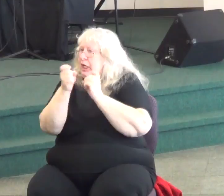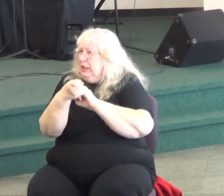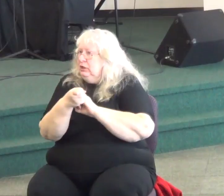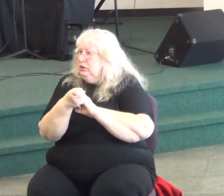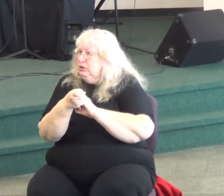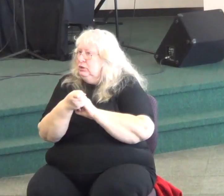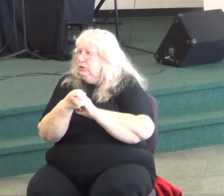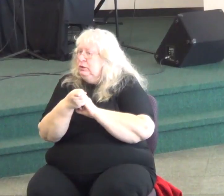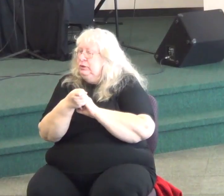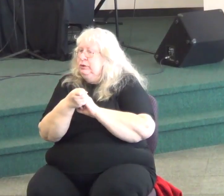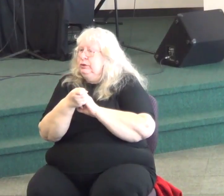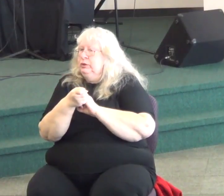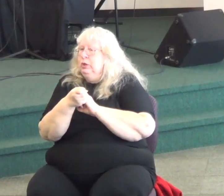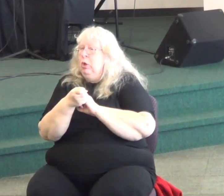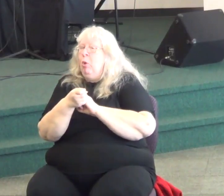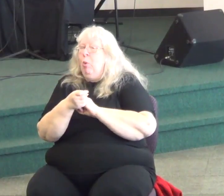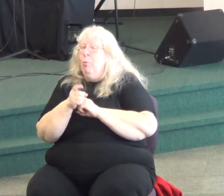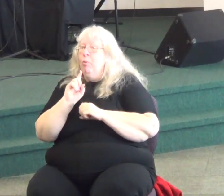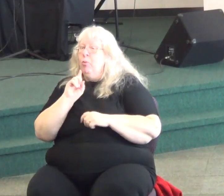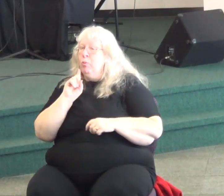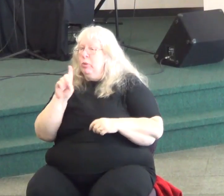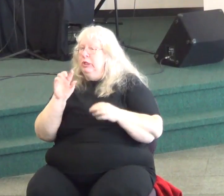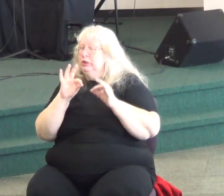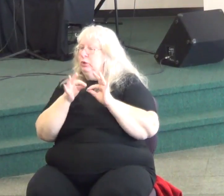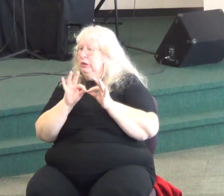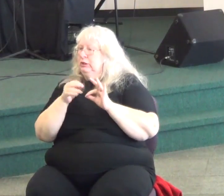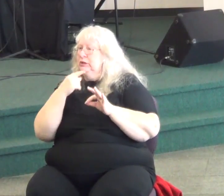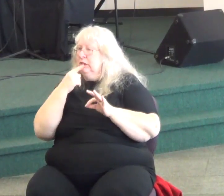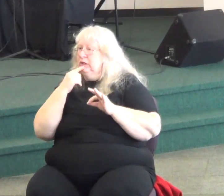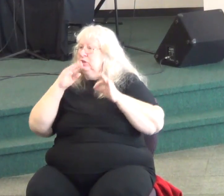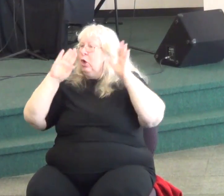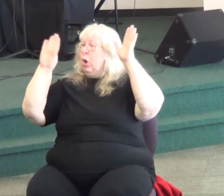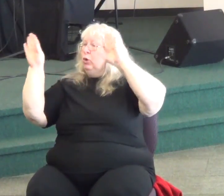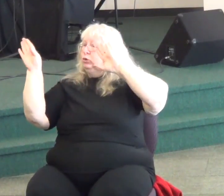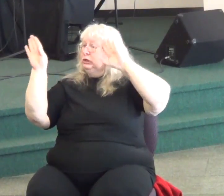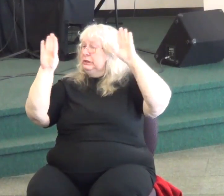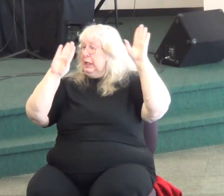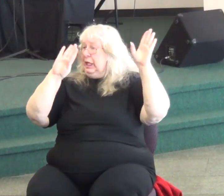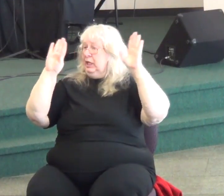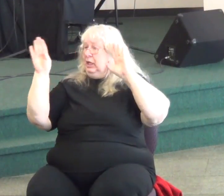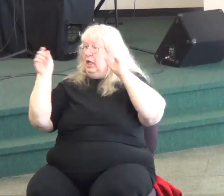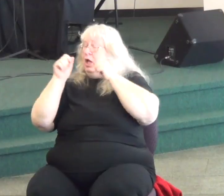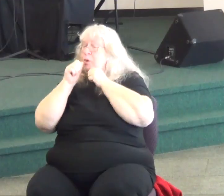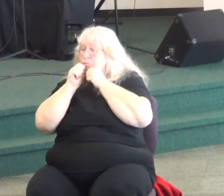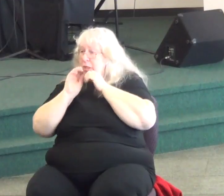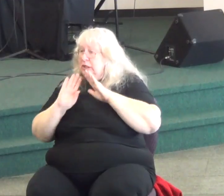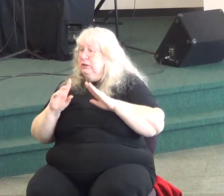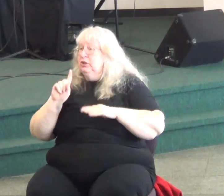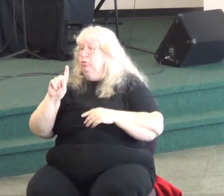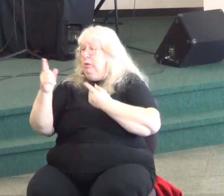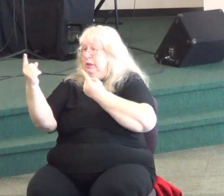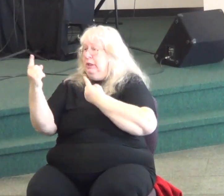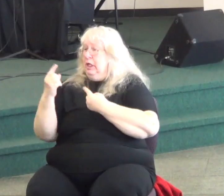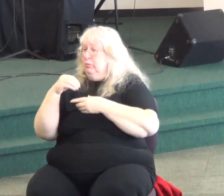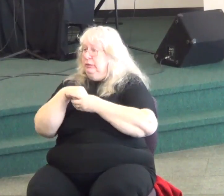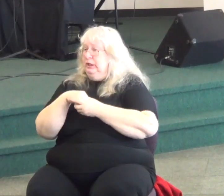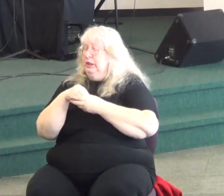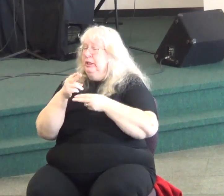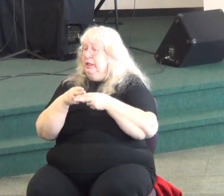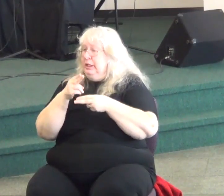us, Hosanna, blessed is he who comes in the name of the Lord. Hosanna there means to save or keep